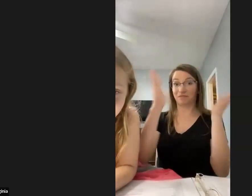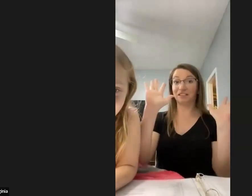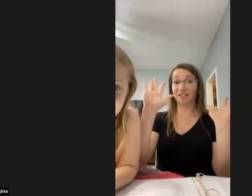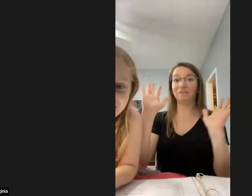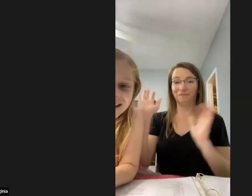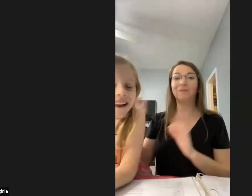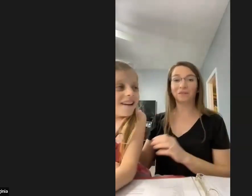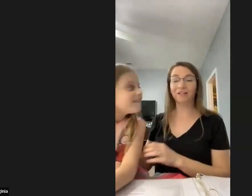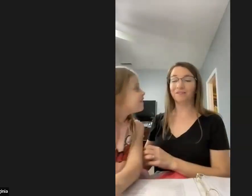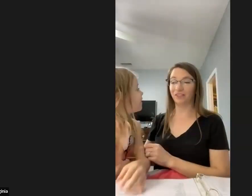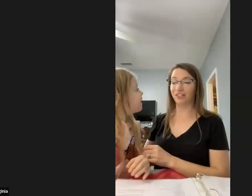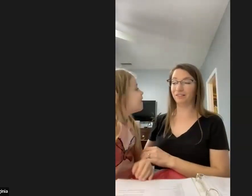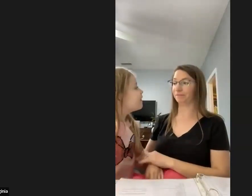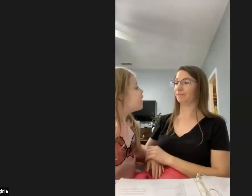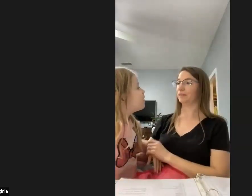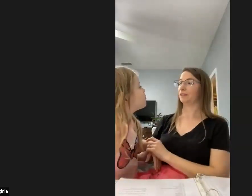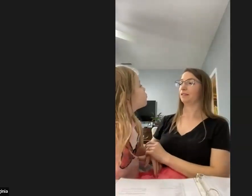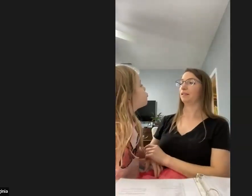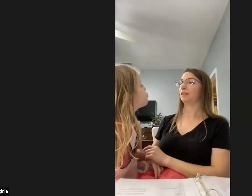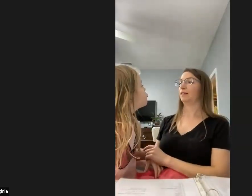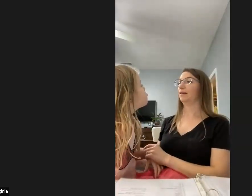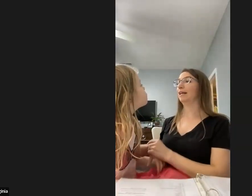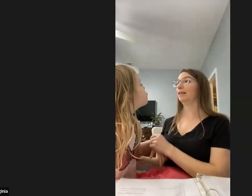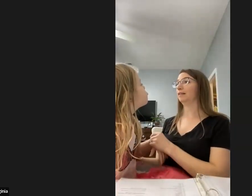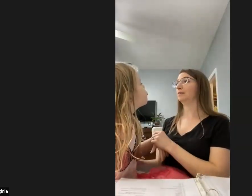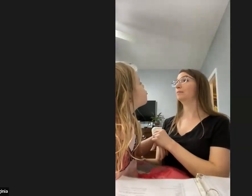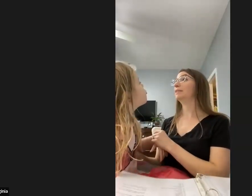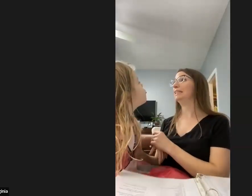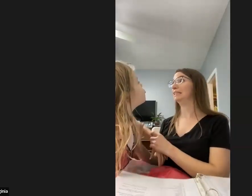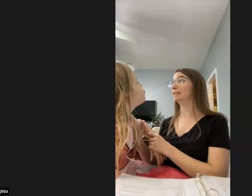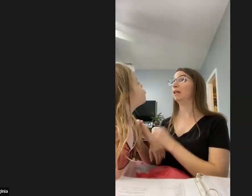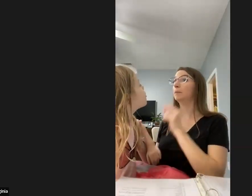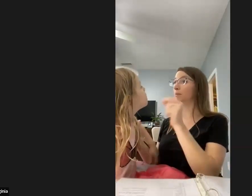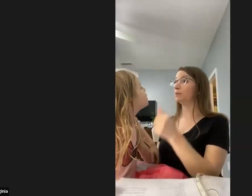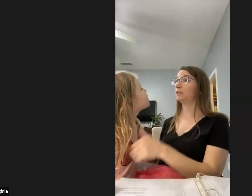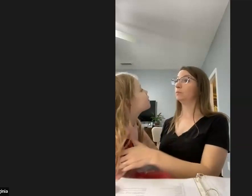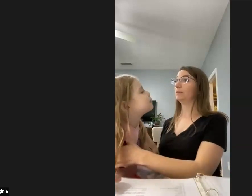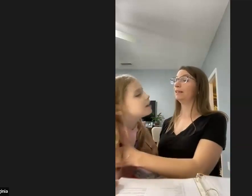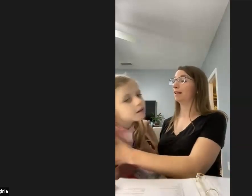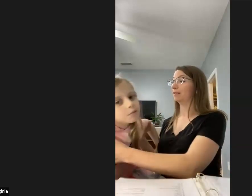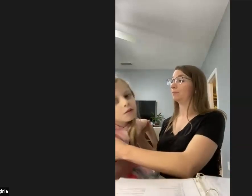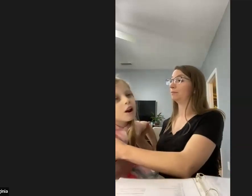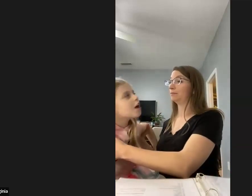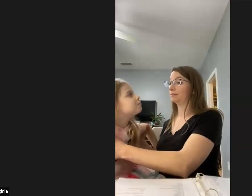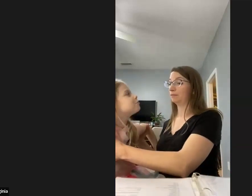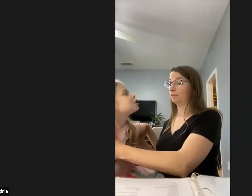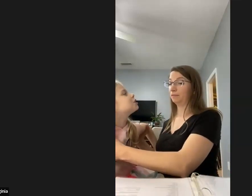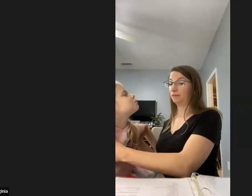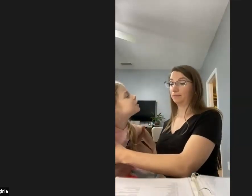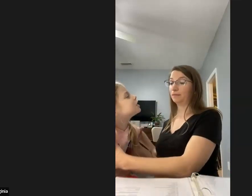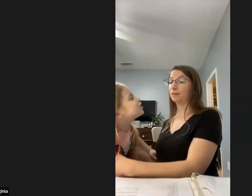Okay. Very good. All right, please. I'm ready for the class.